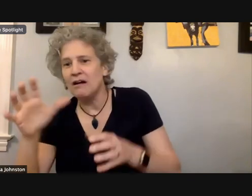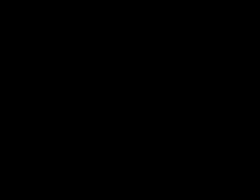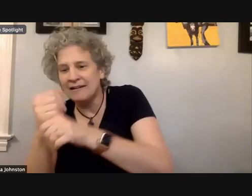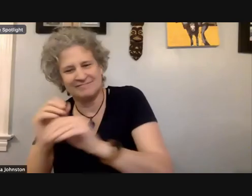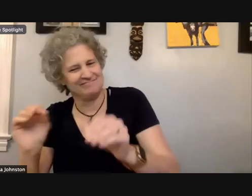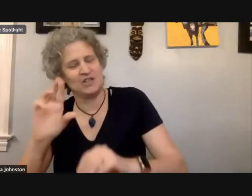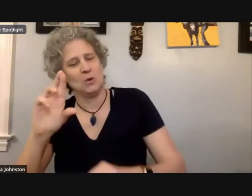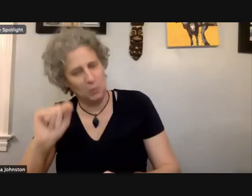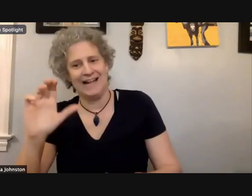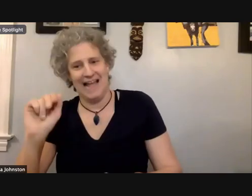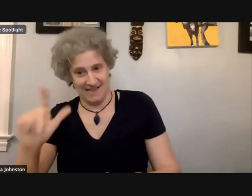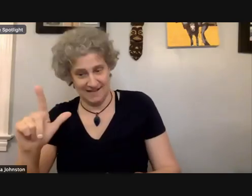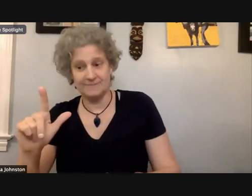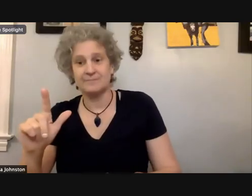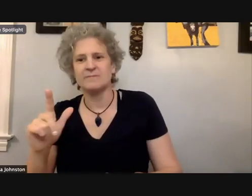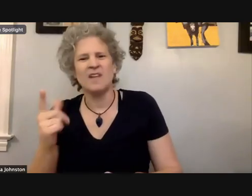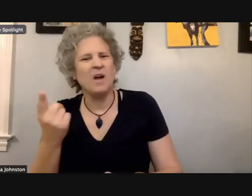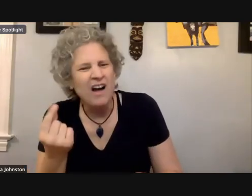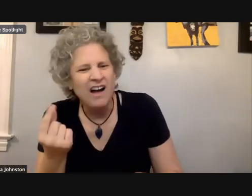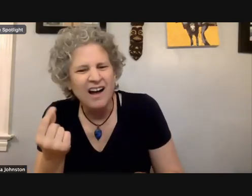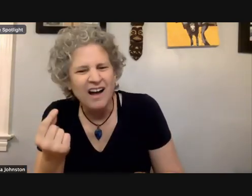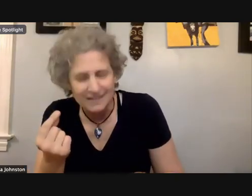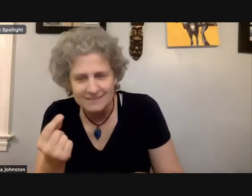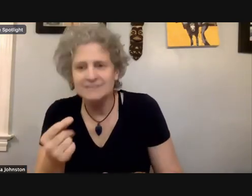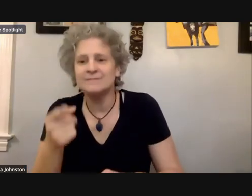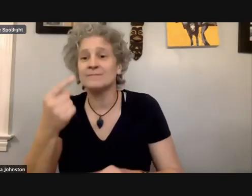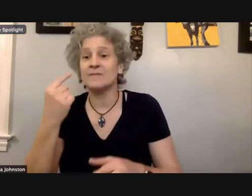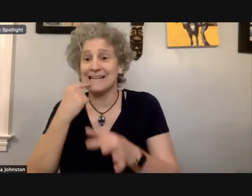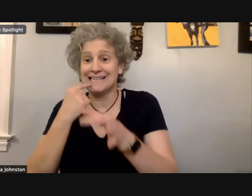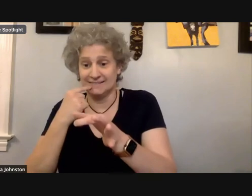certainly. There's no abbreviation or anything.